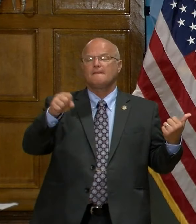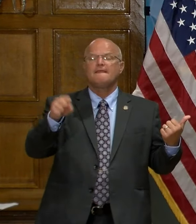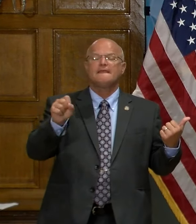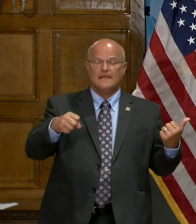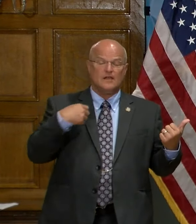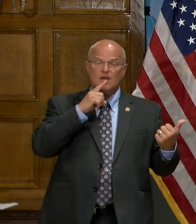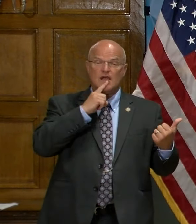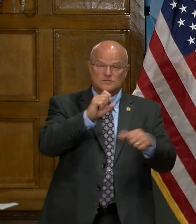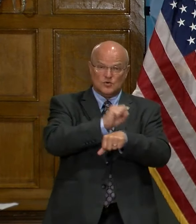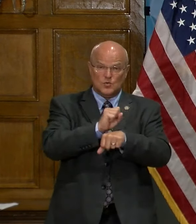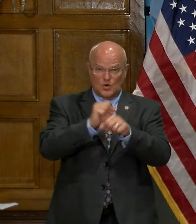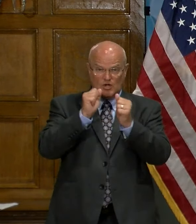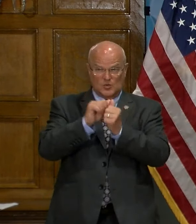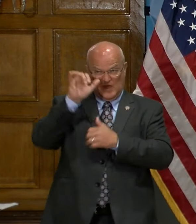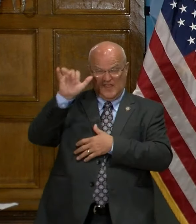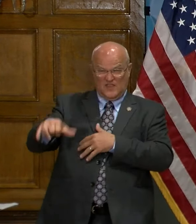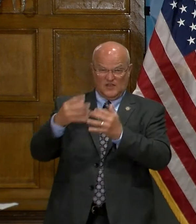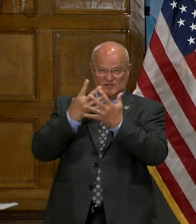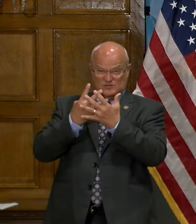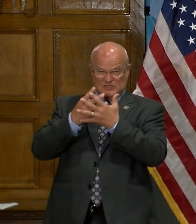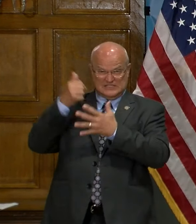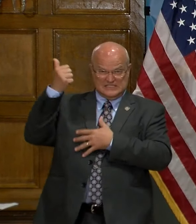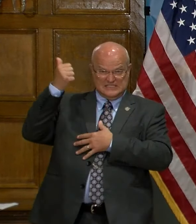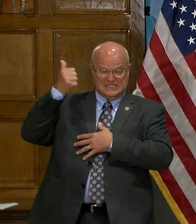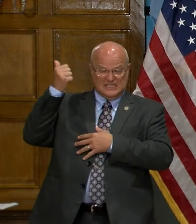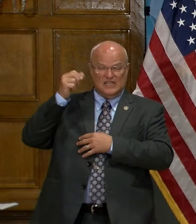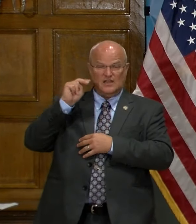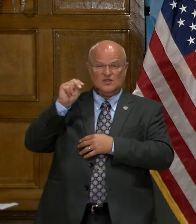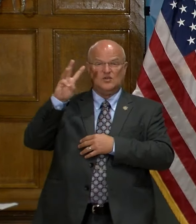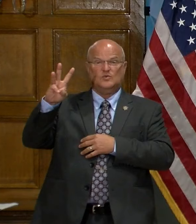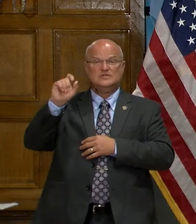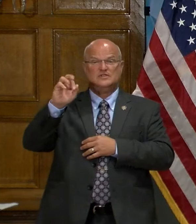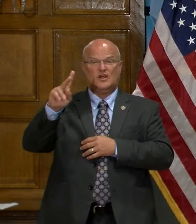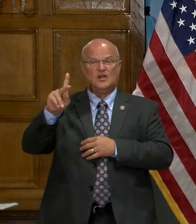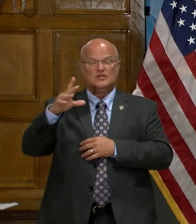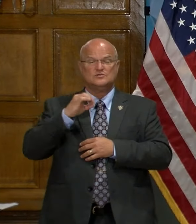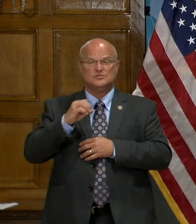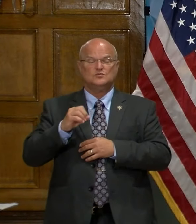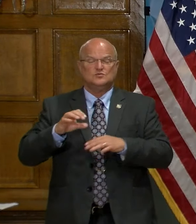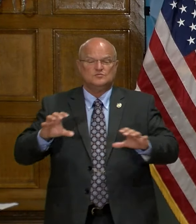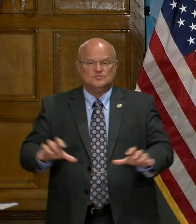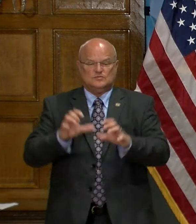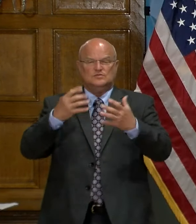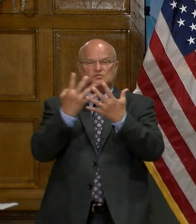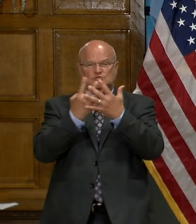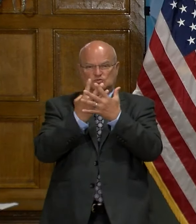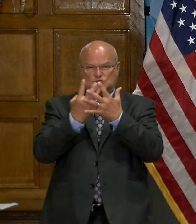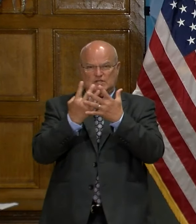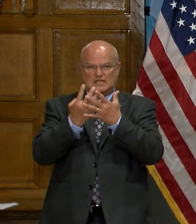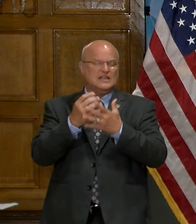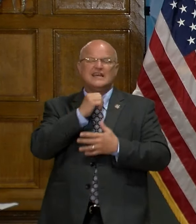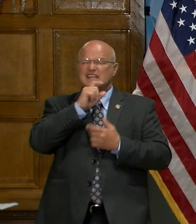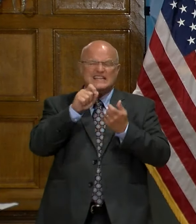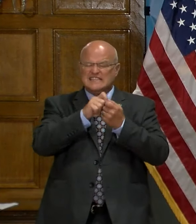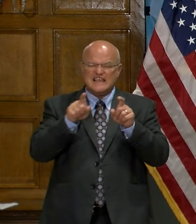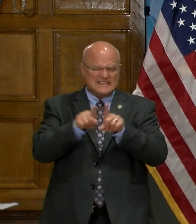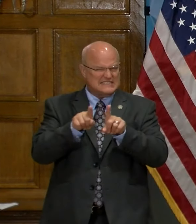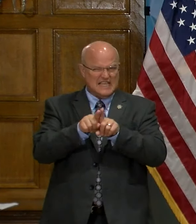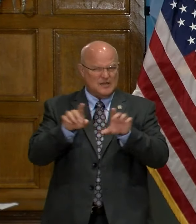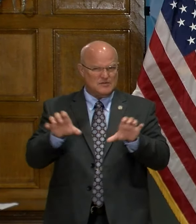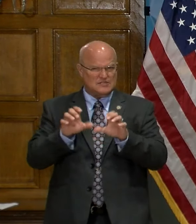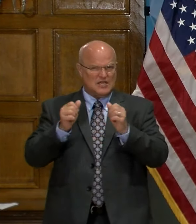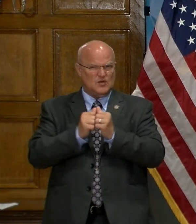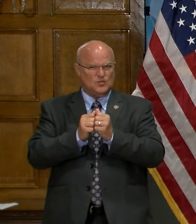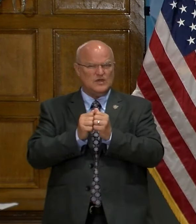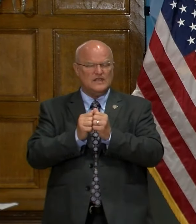Yes, we are actually working with those facilities to proactively screen. Not exactly the same as we've